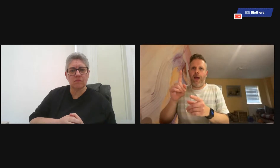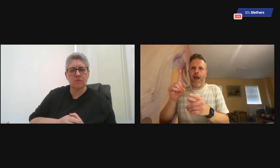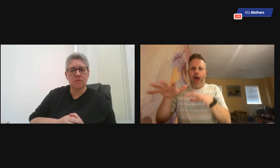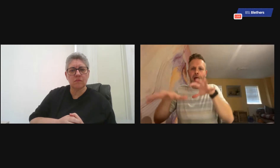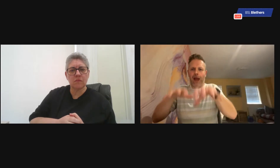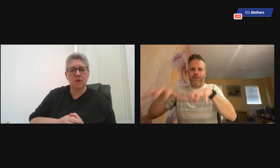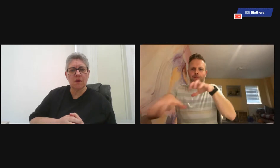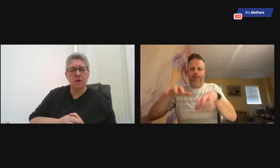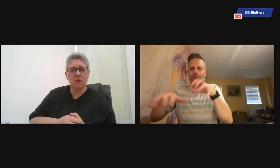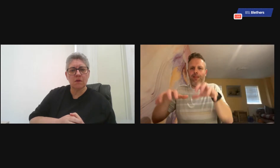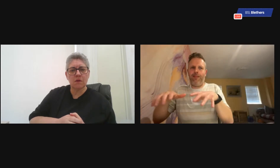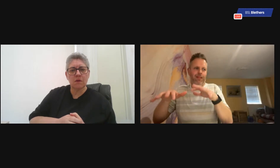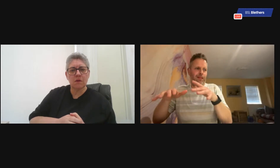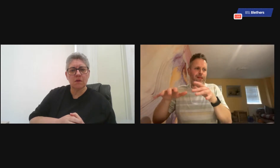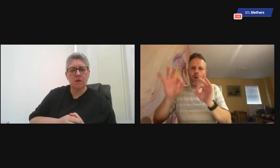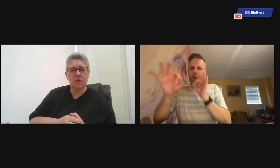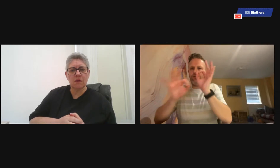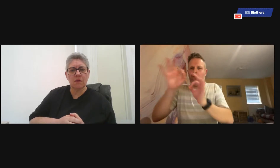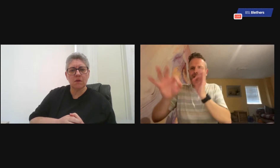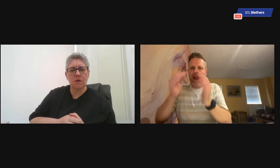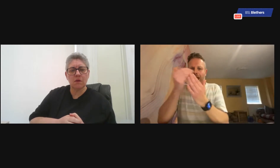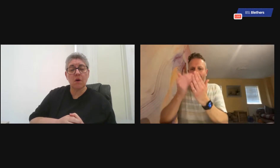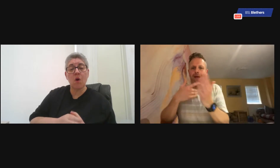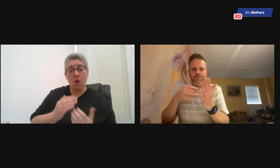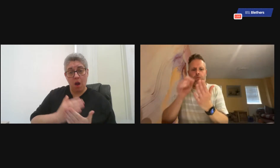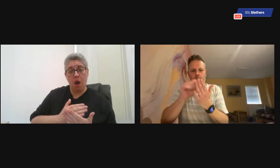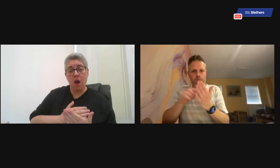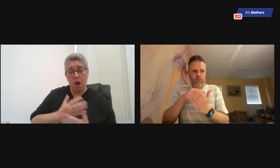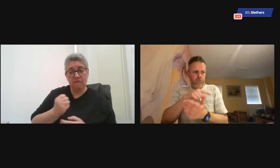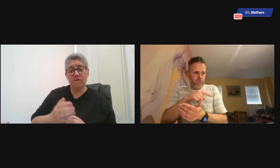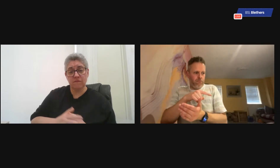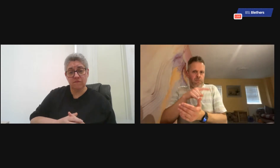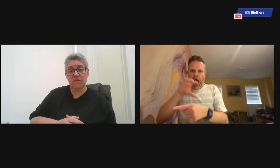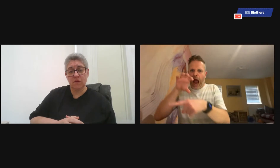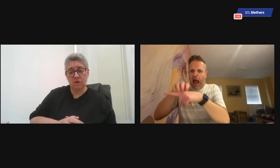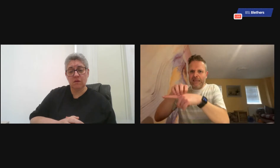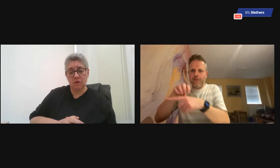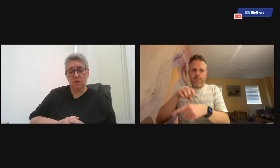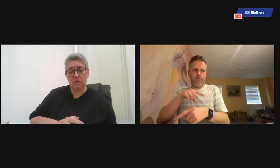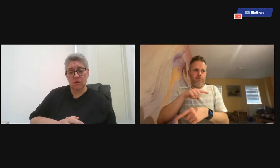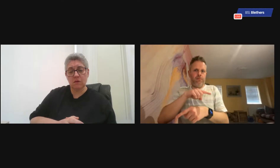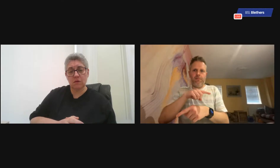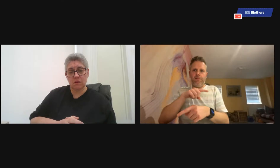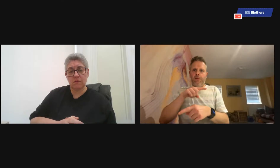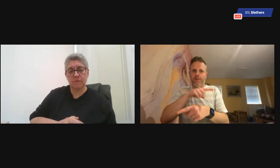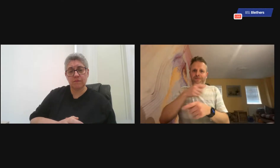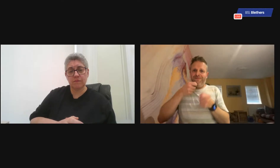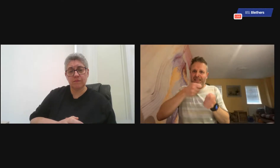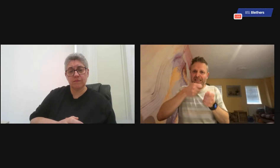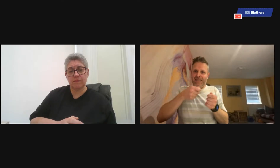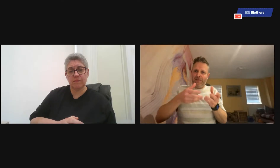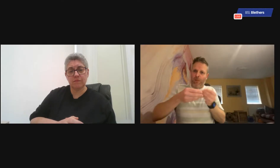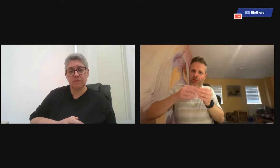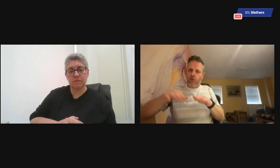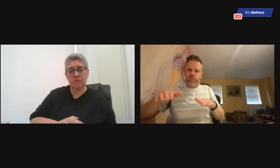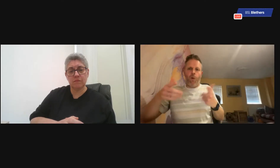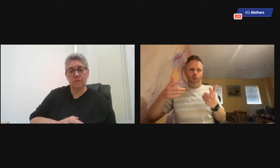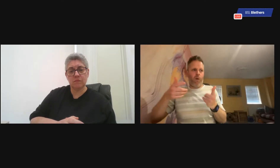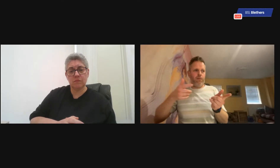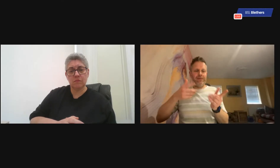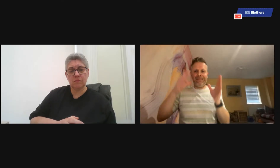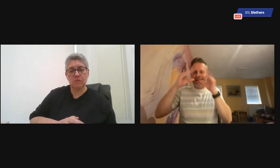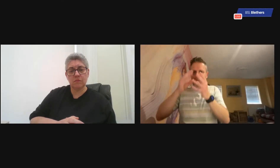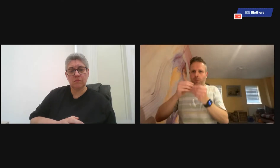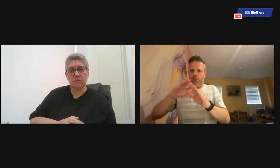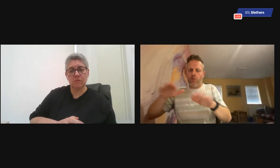application process, it will ask you to include any animals that you have. There are clear questions there. Would your animals bite, for